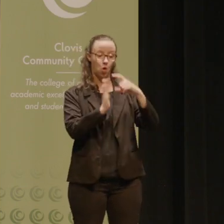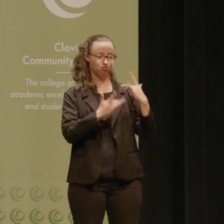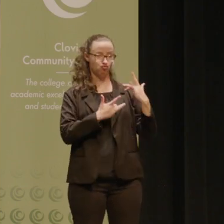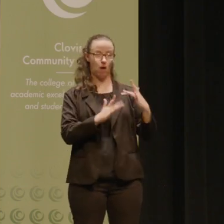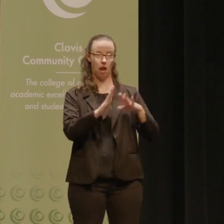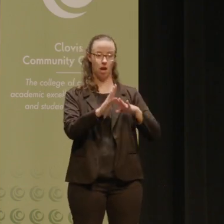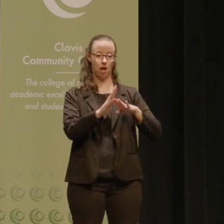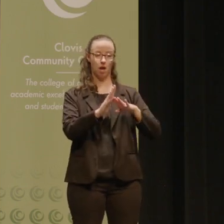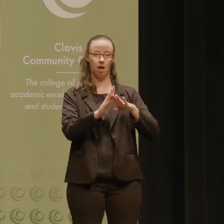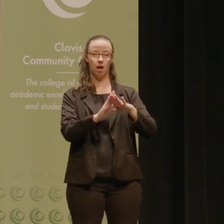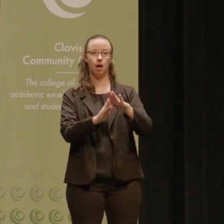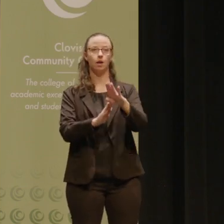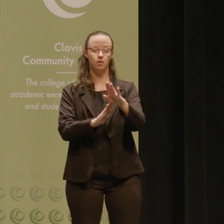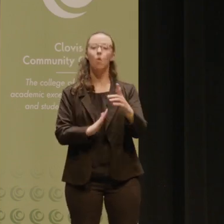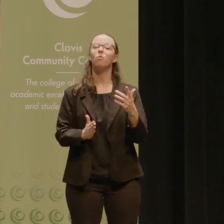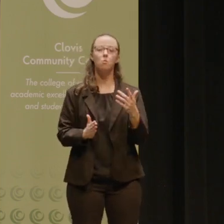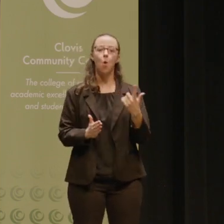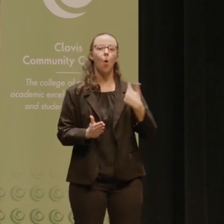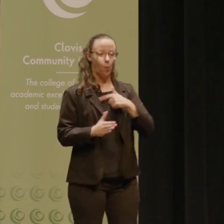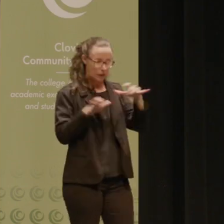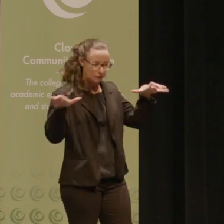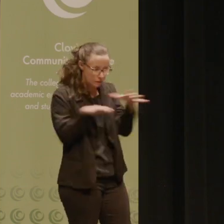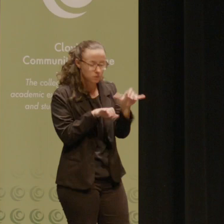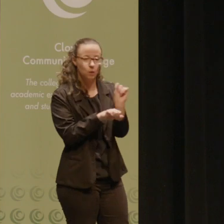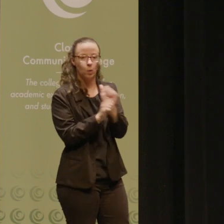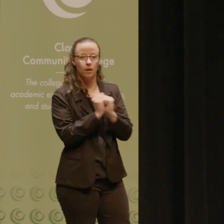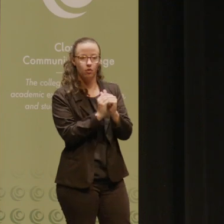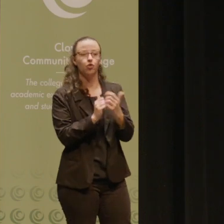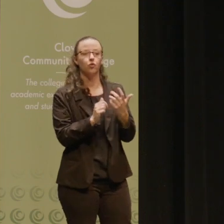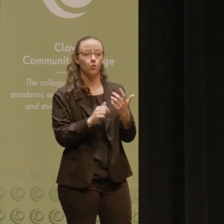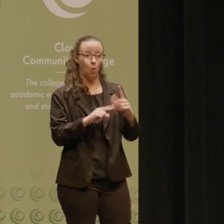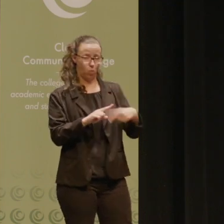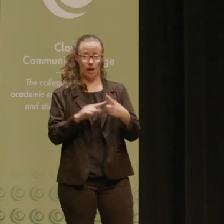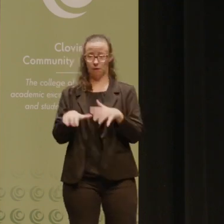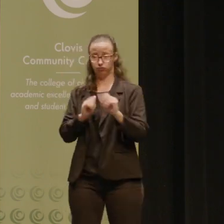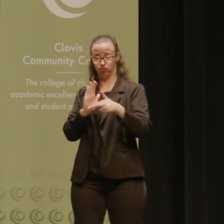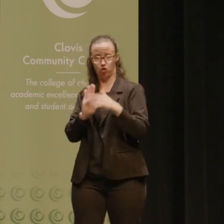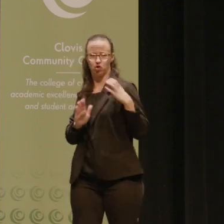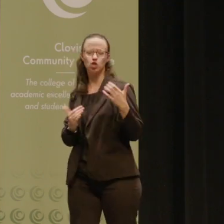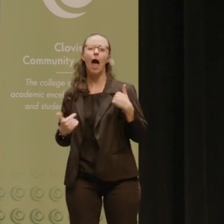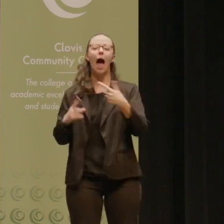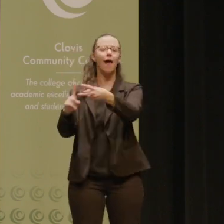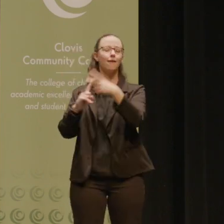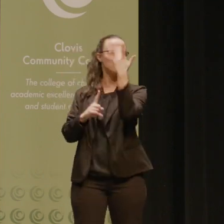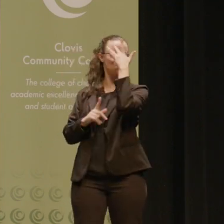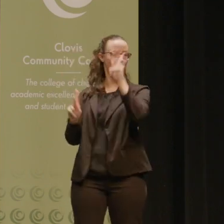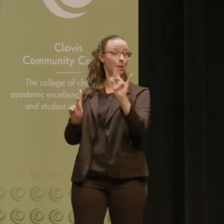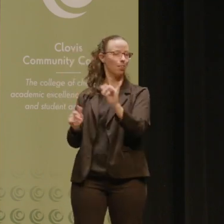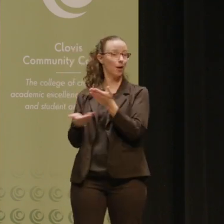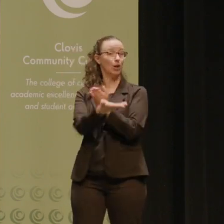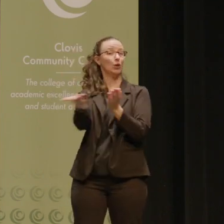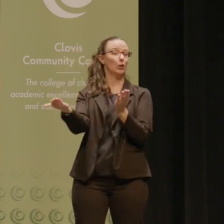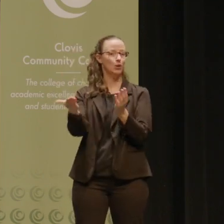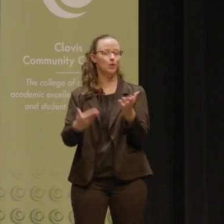accident. No, in fact, we came together. One of the first things that I did when I became chancellor is I got a lot of smart folks like you in the room and